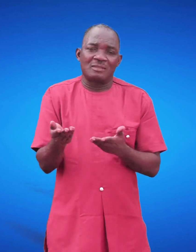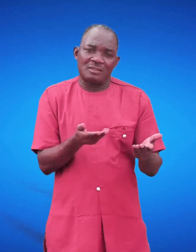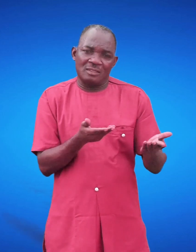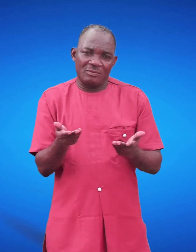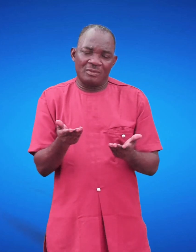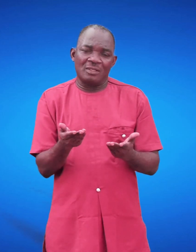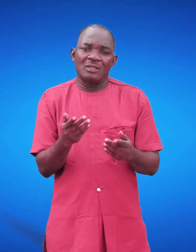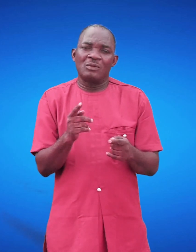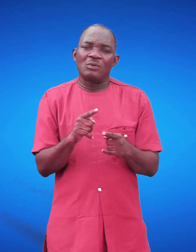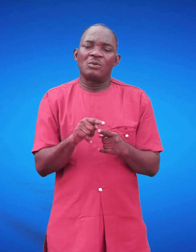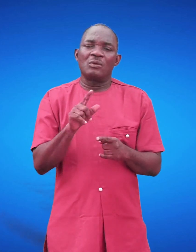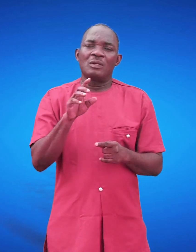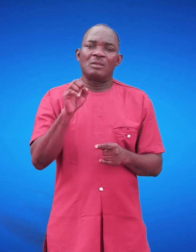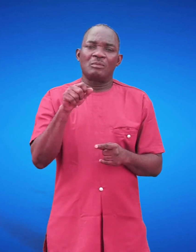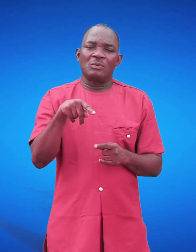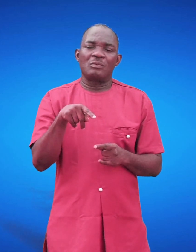to meet them.